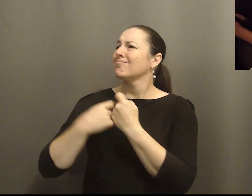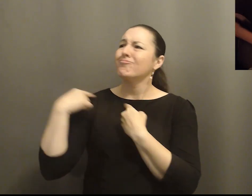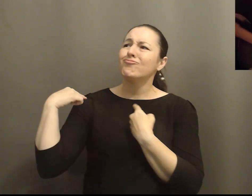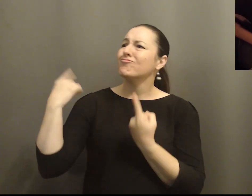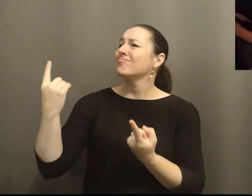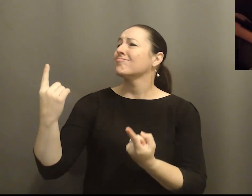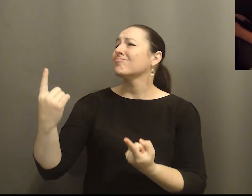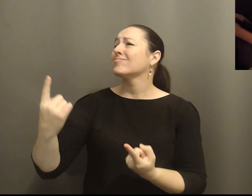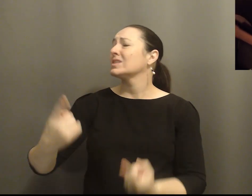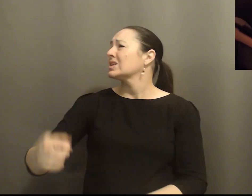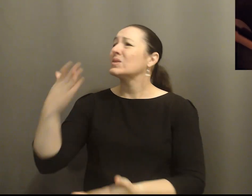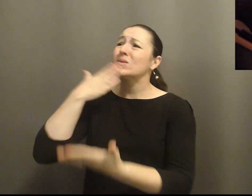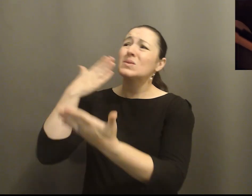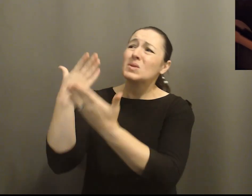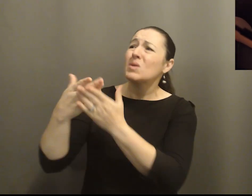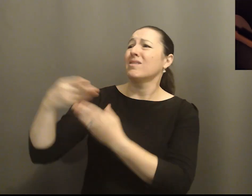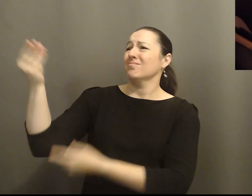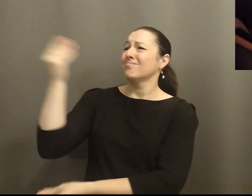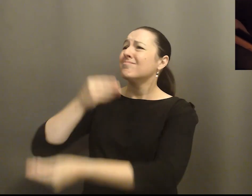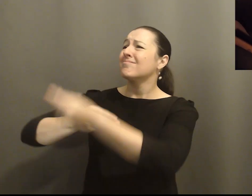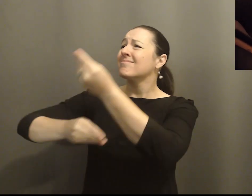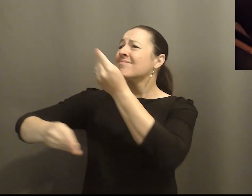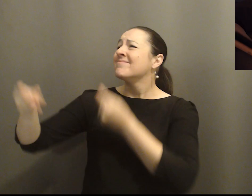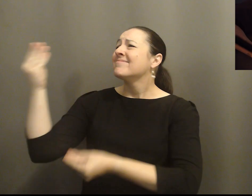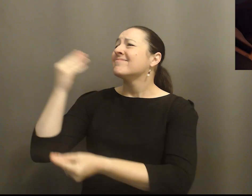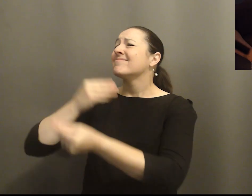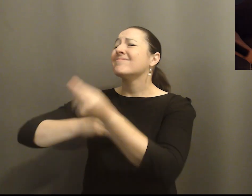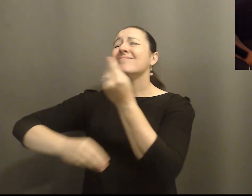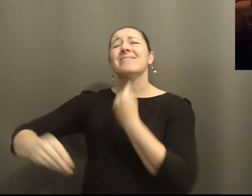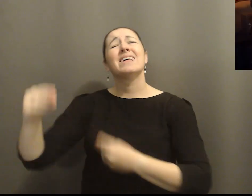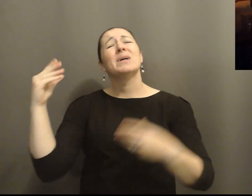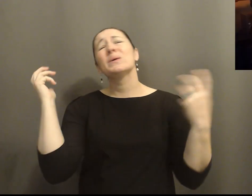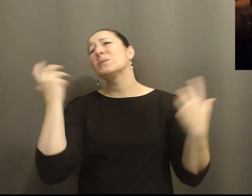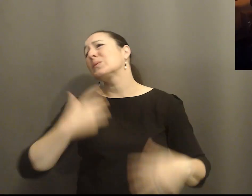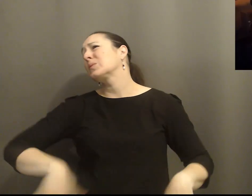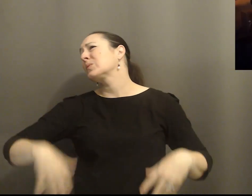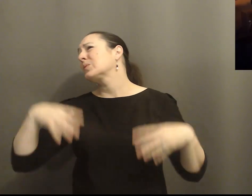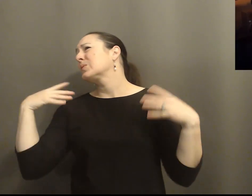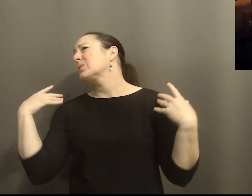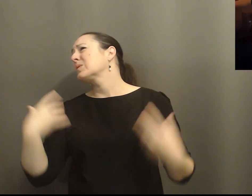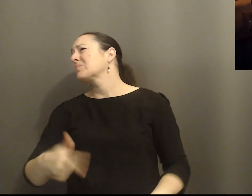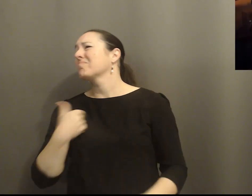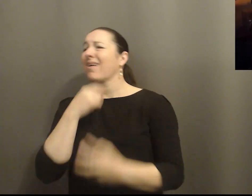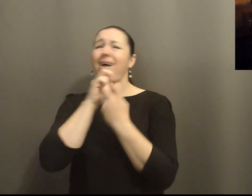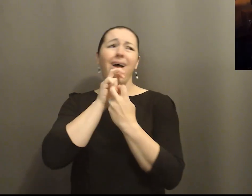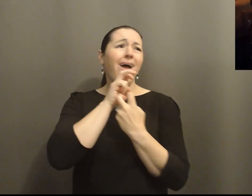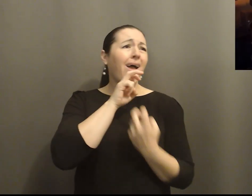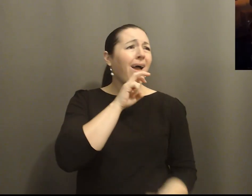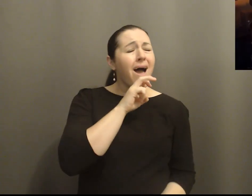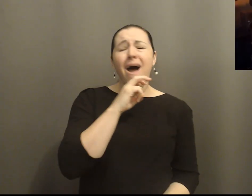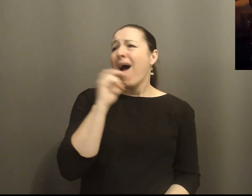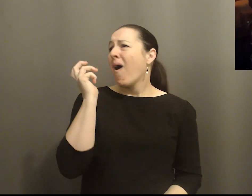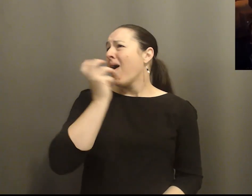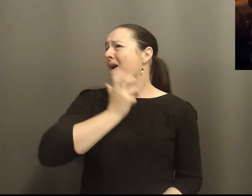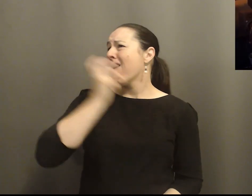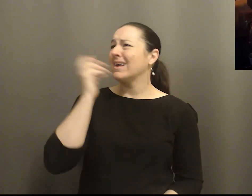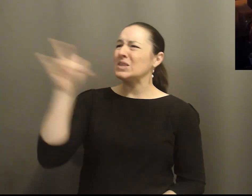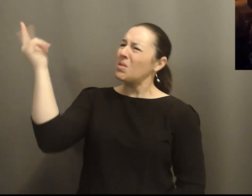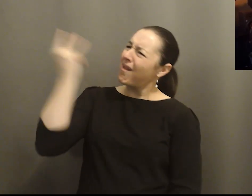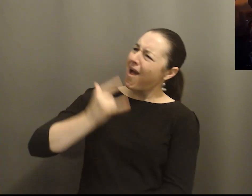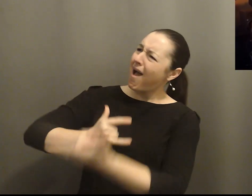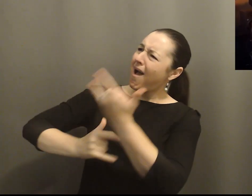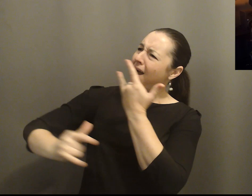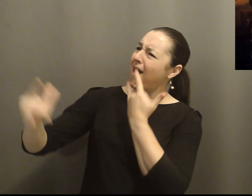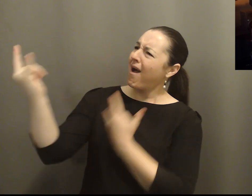So good to me Oh God, I can't believe how you